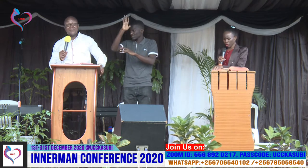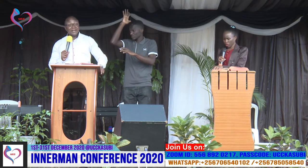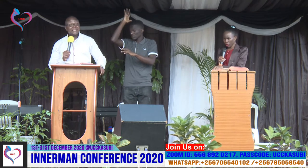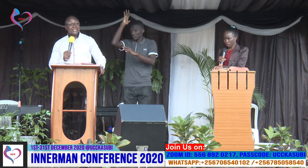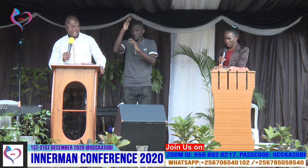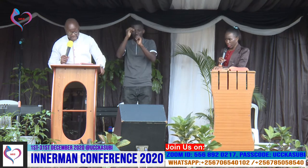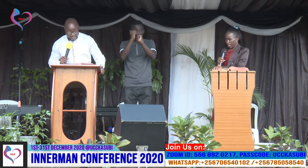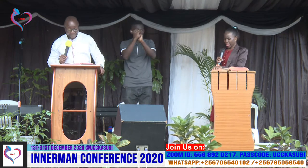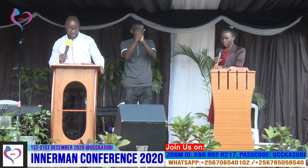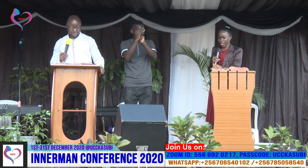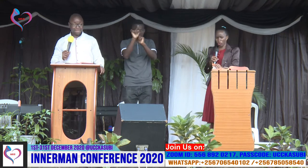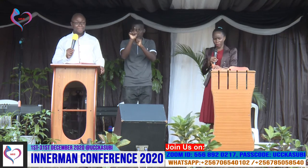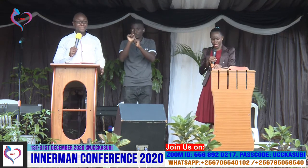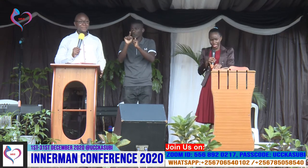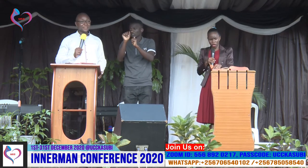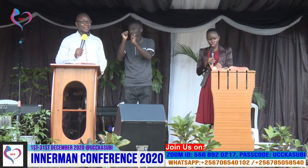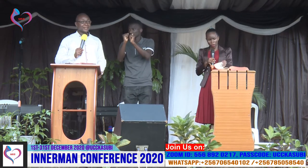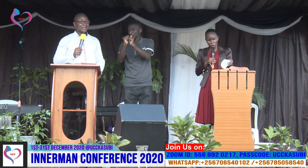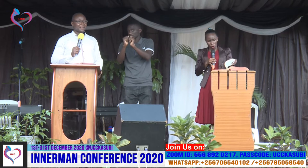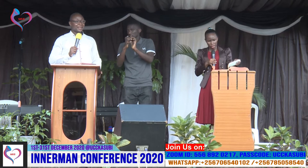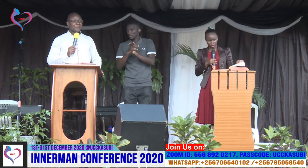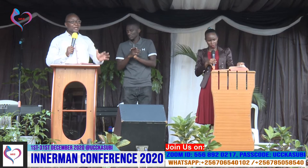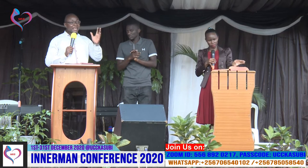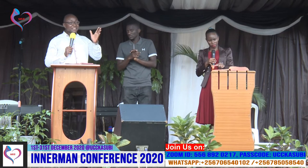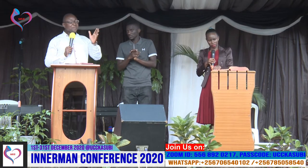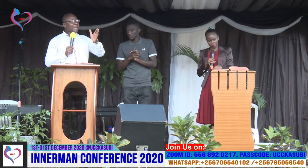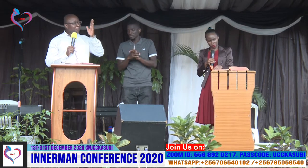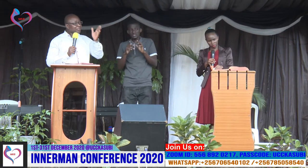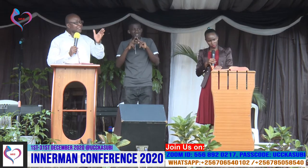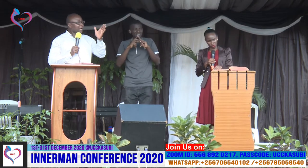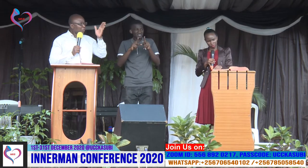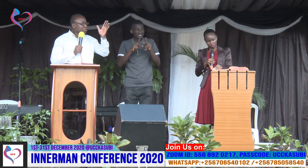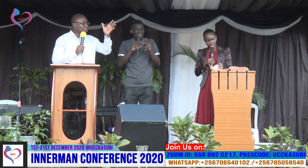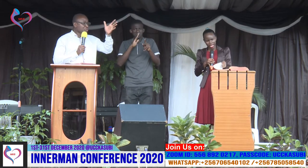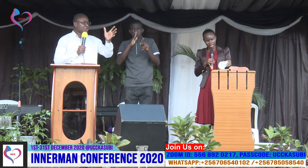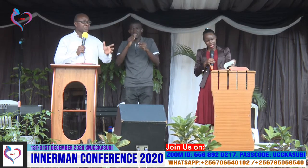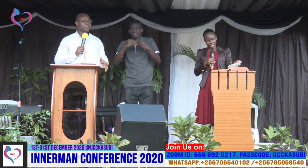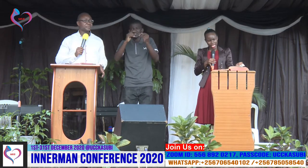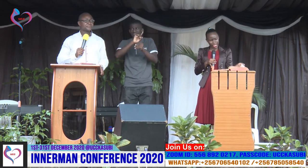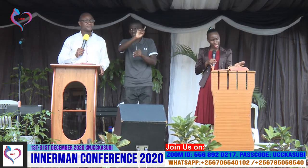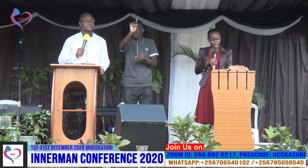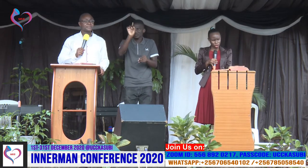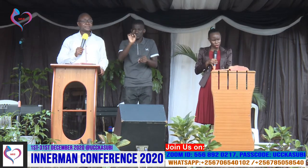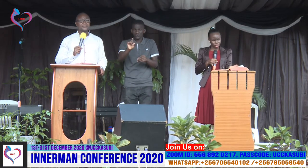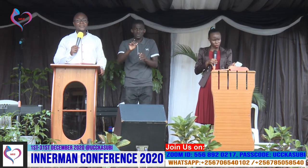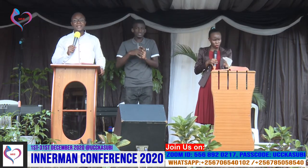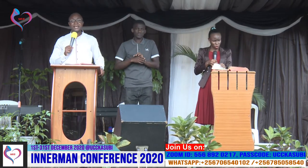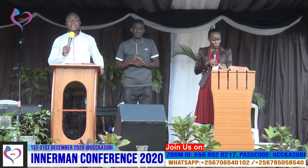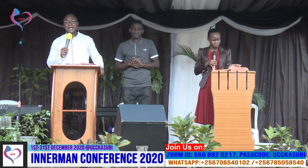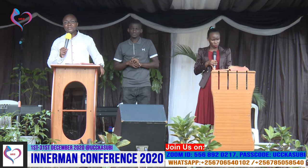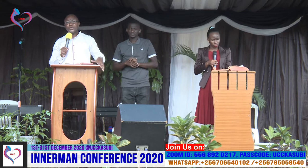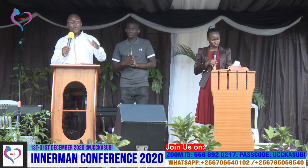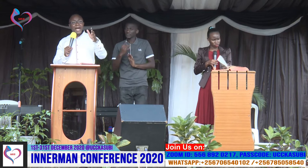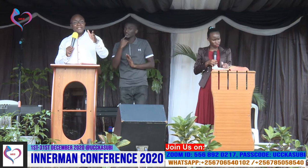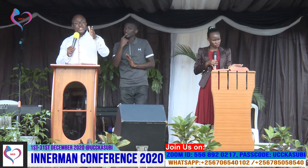14 and the verse is 10. Esleyo 14 no linyoro 10. It begins by posing a question to you. Etandika ngetwe kibuzo.